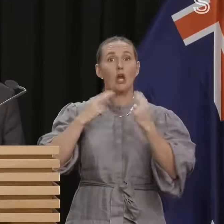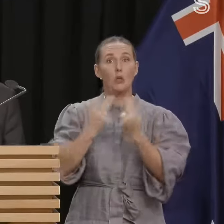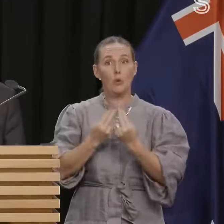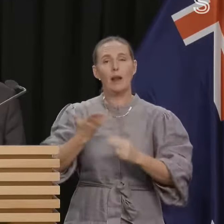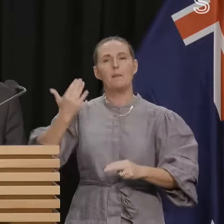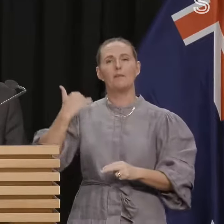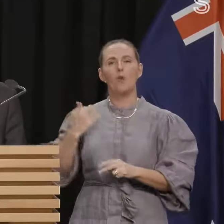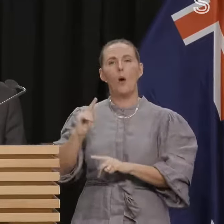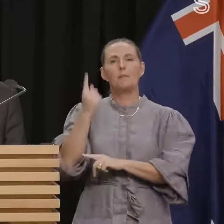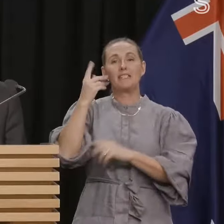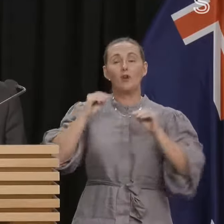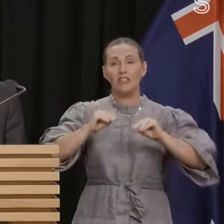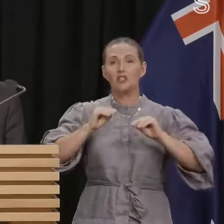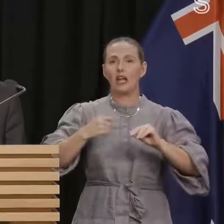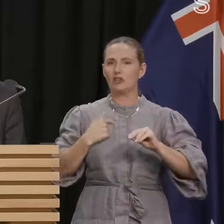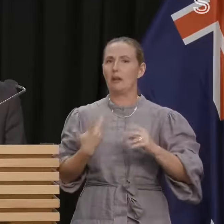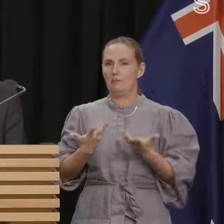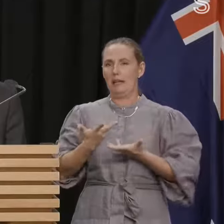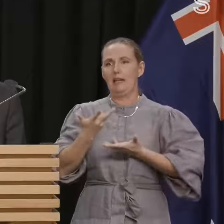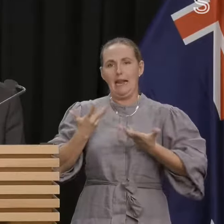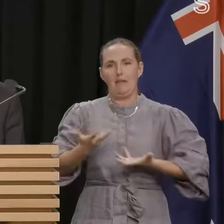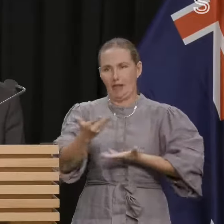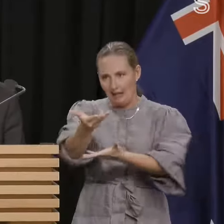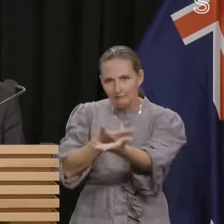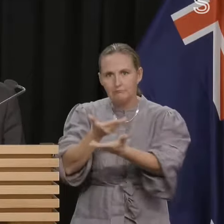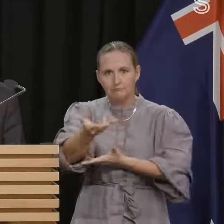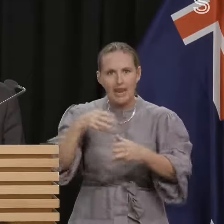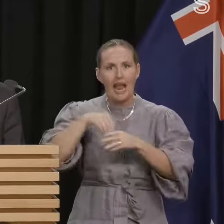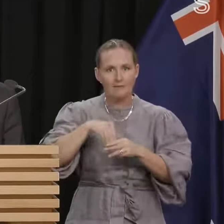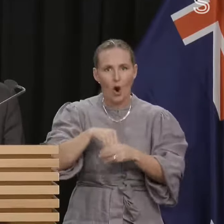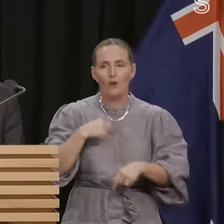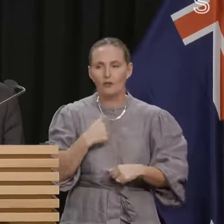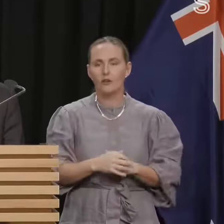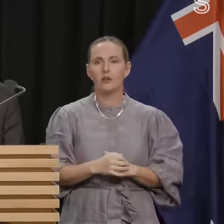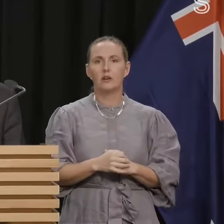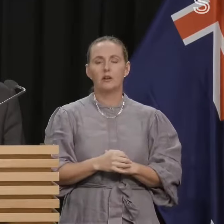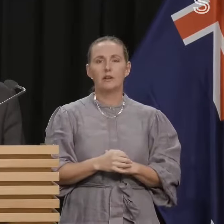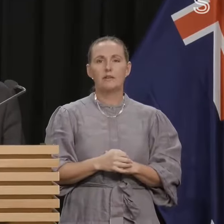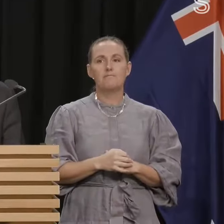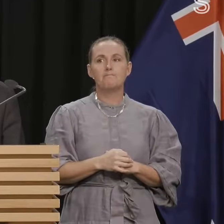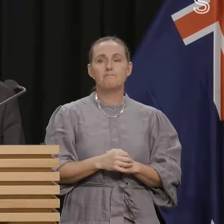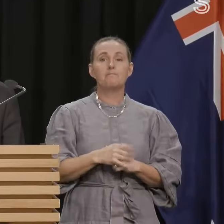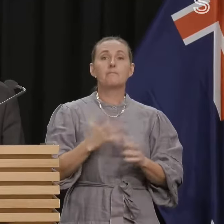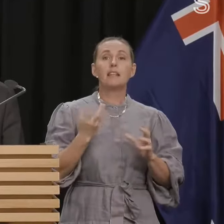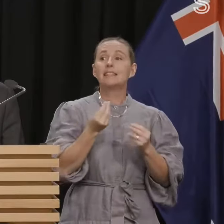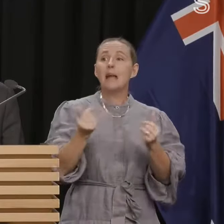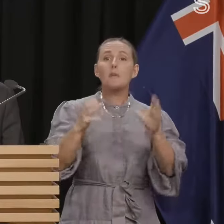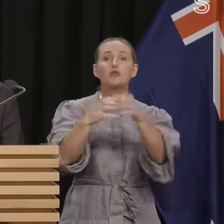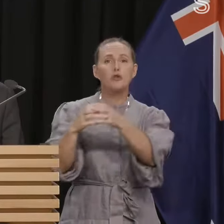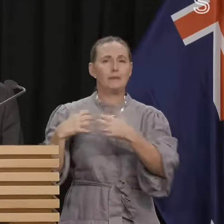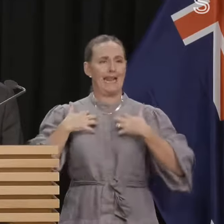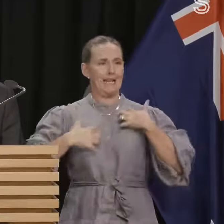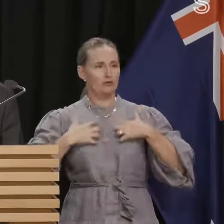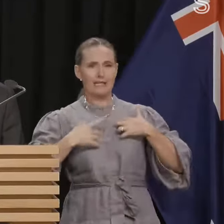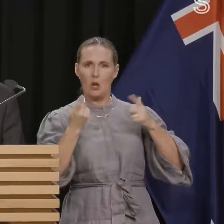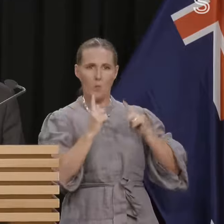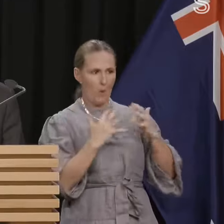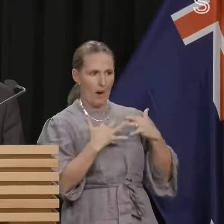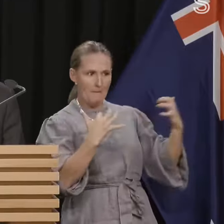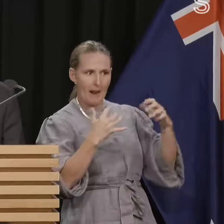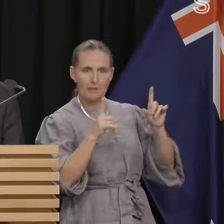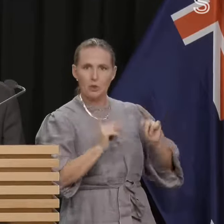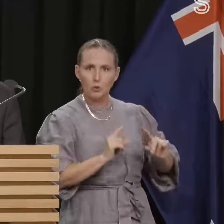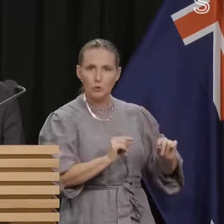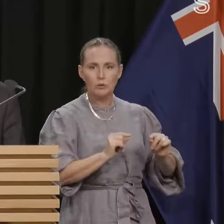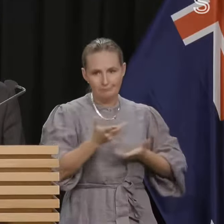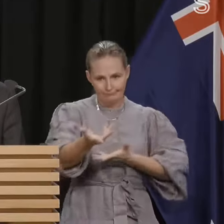of Education, or with other groups who have a direct interest in the activities of government. But in terms of the work of paid lobbyists,